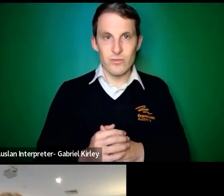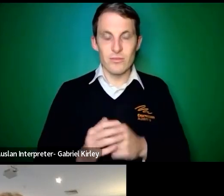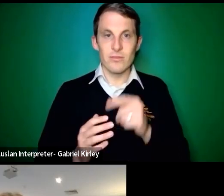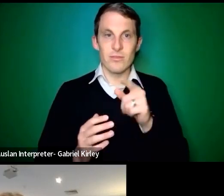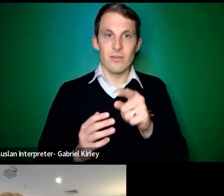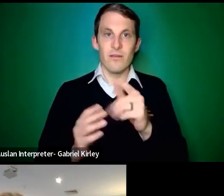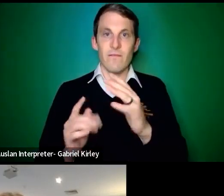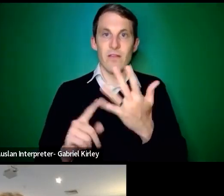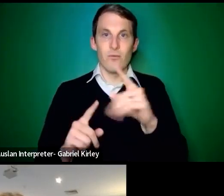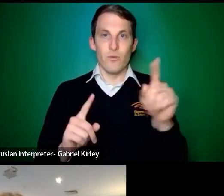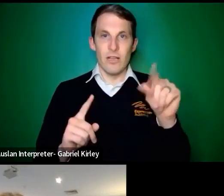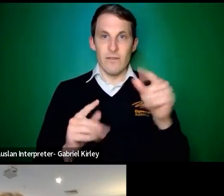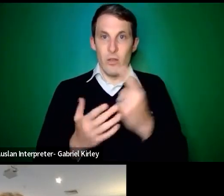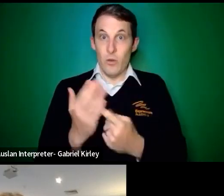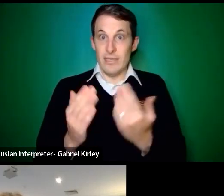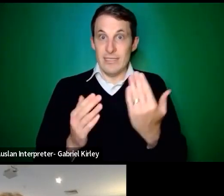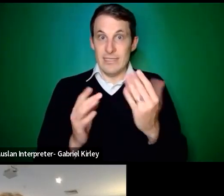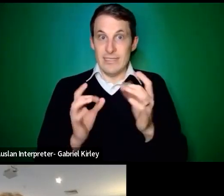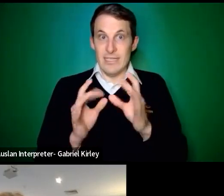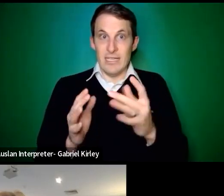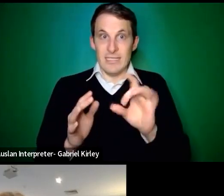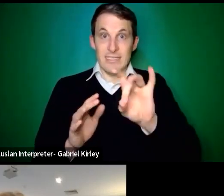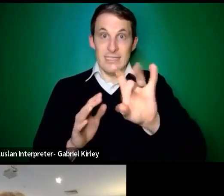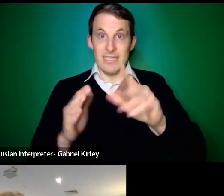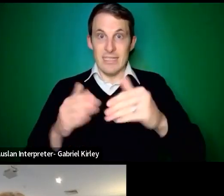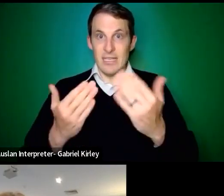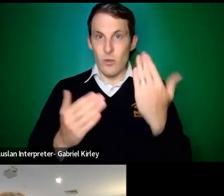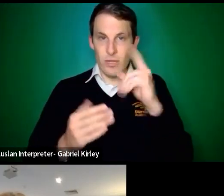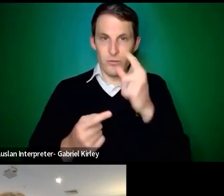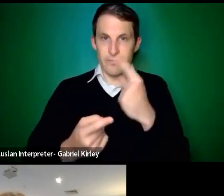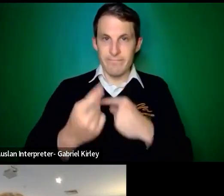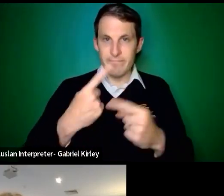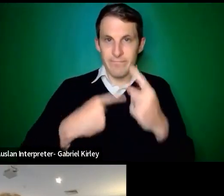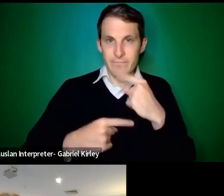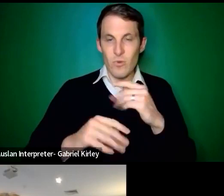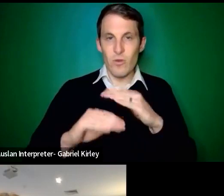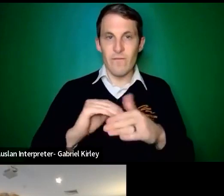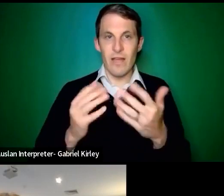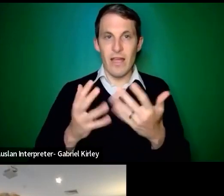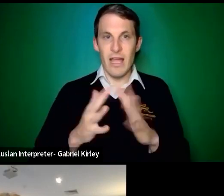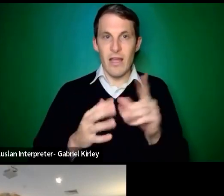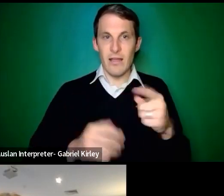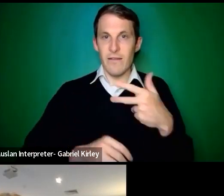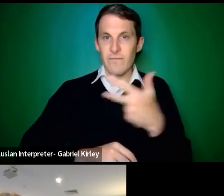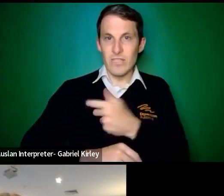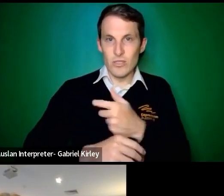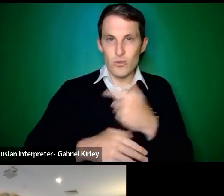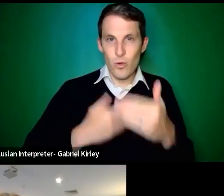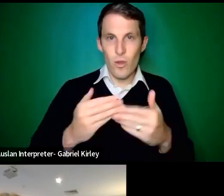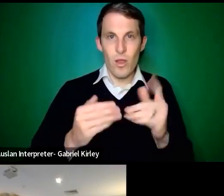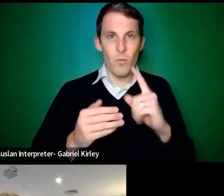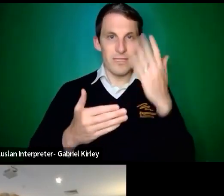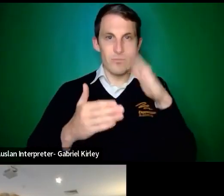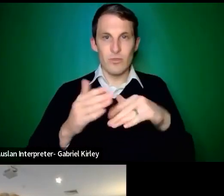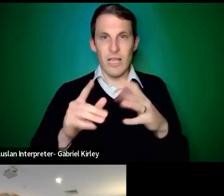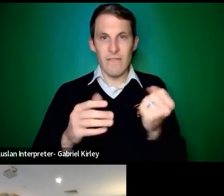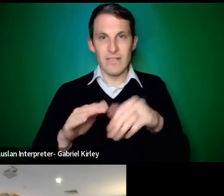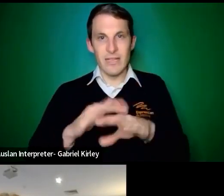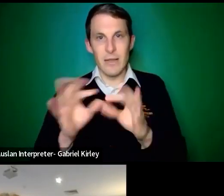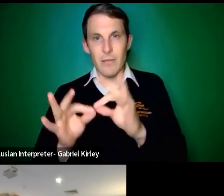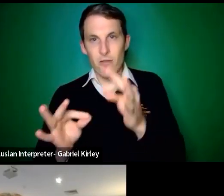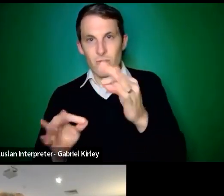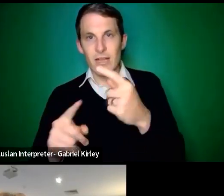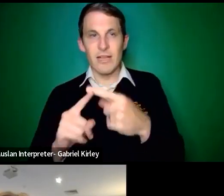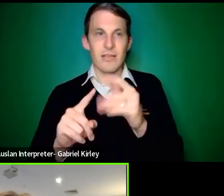started 10 days ago. Can you tell us a bit about how that's been going, the experience we've had in Ballarat and across the